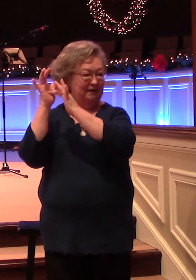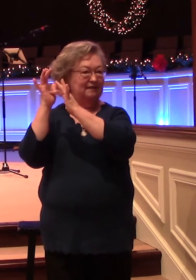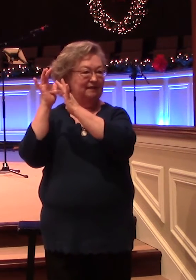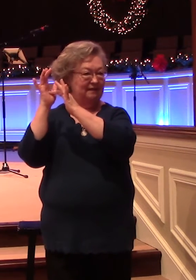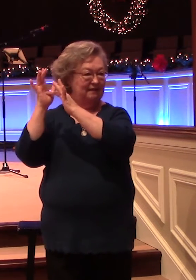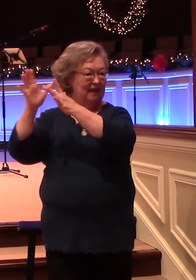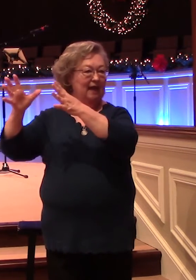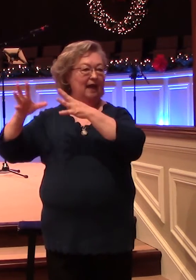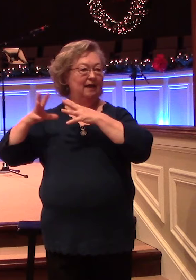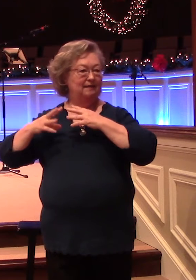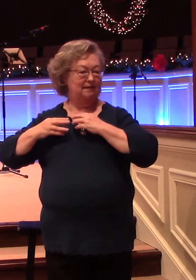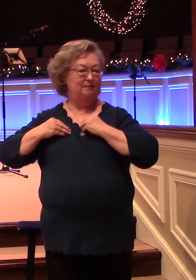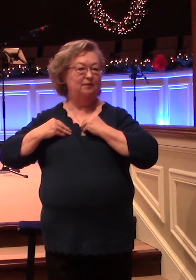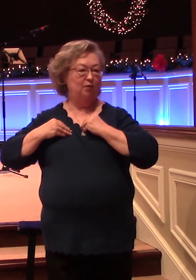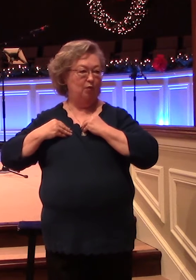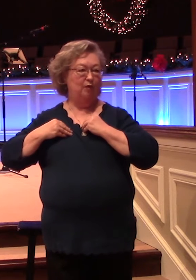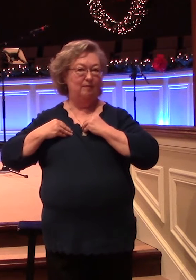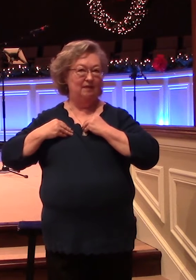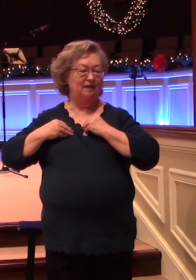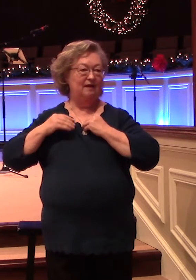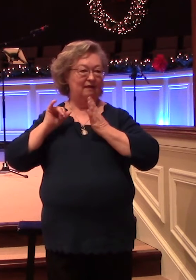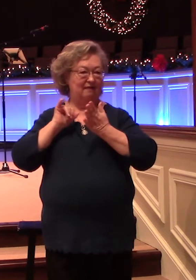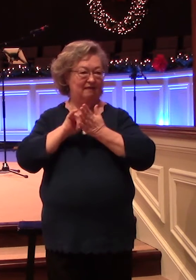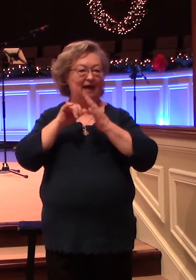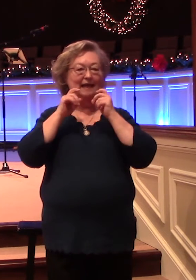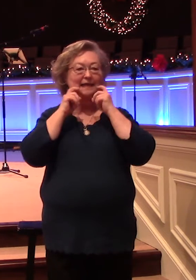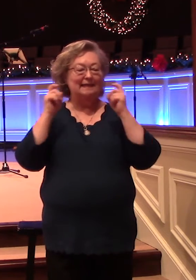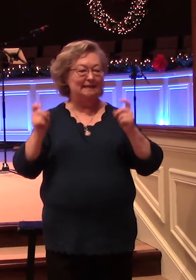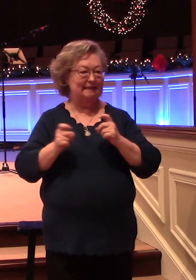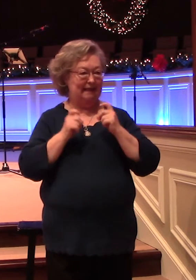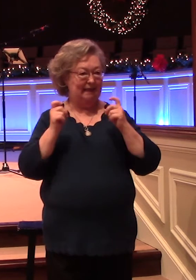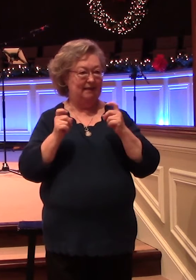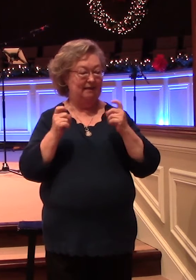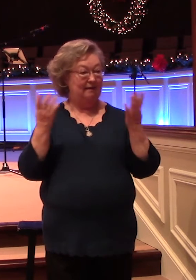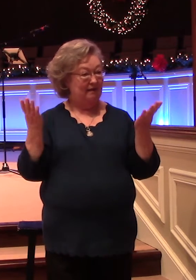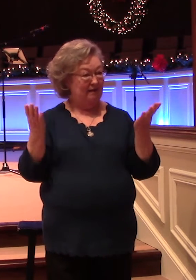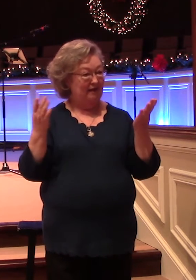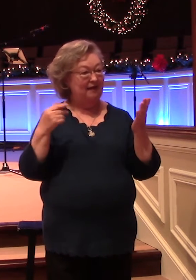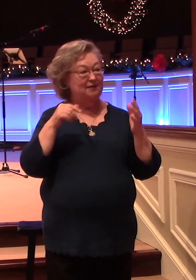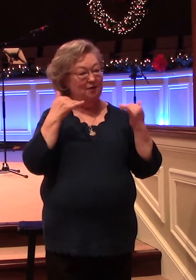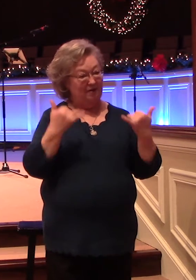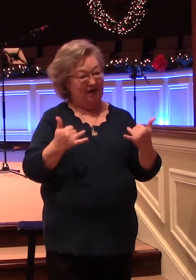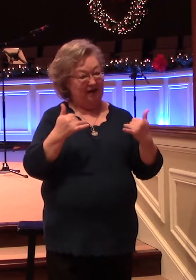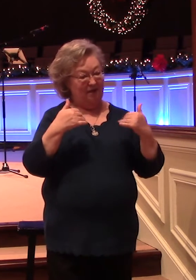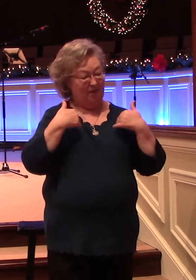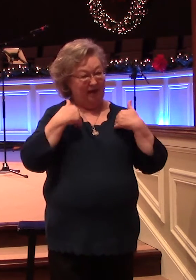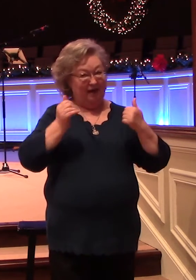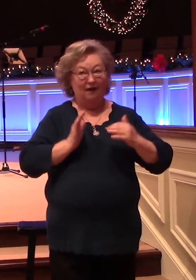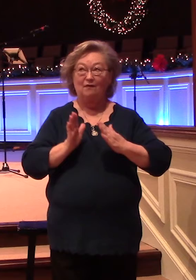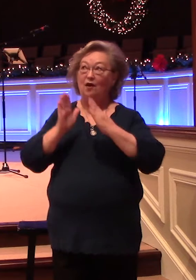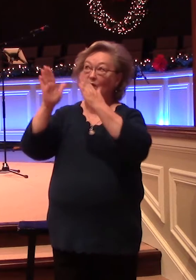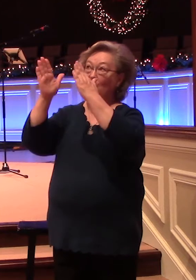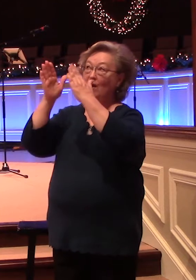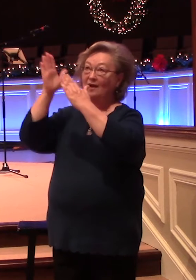in himself so that you could have a way to the Father. And probably more accurately, that the Father had a way to you.